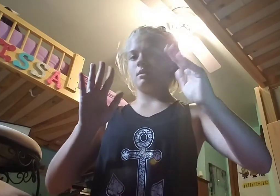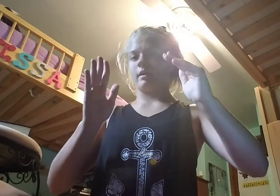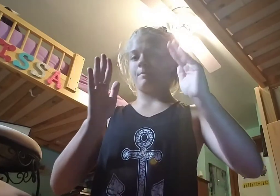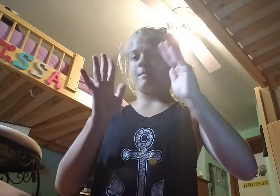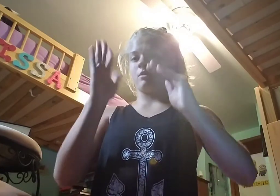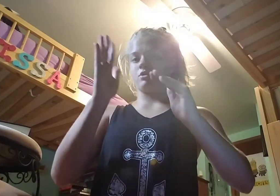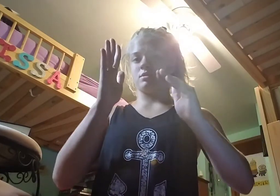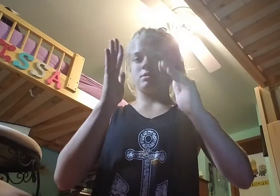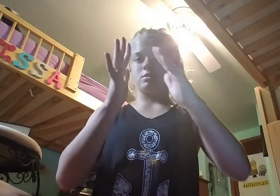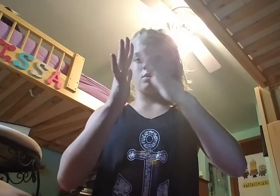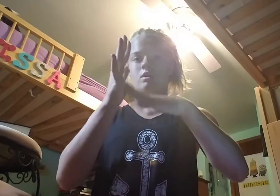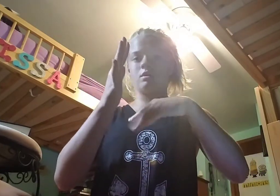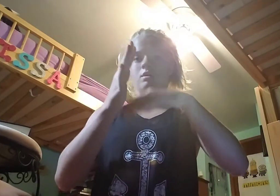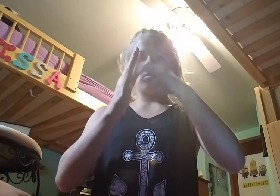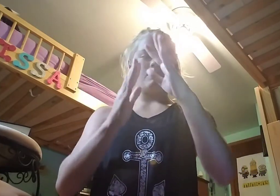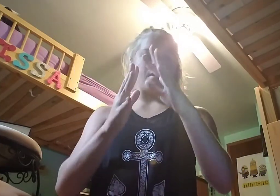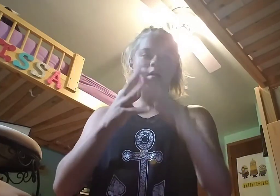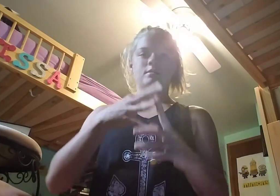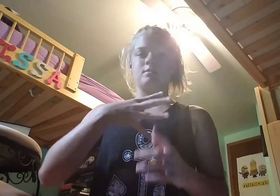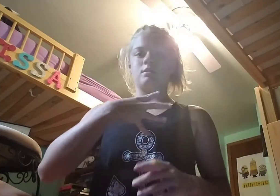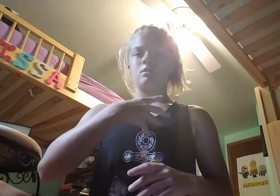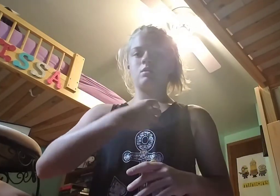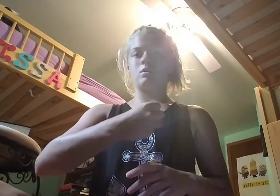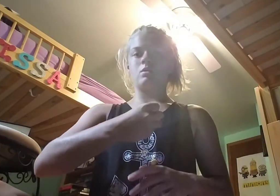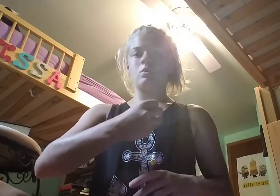of like a paintbrush, and this is your wall. Paint